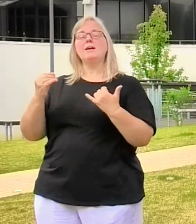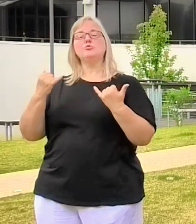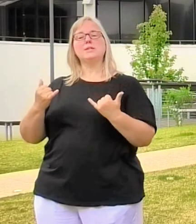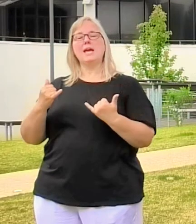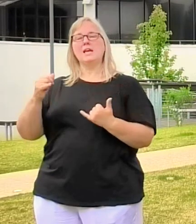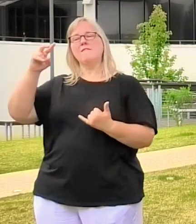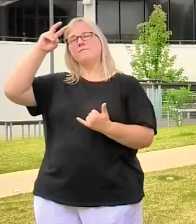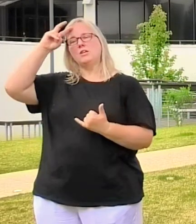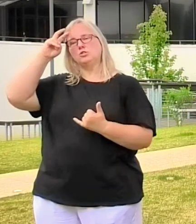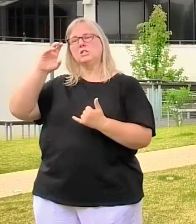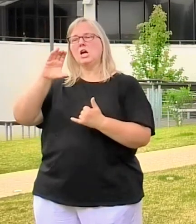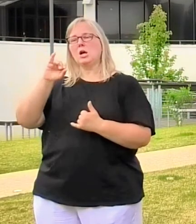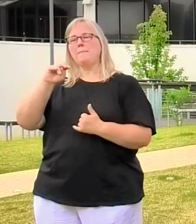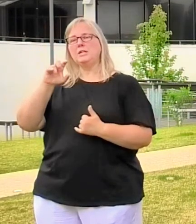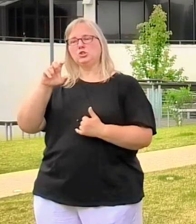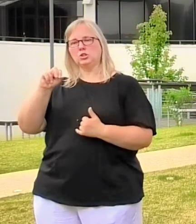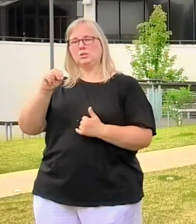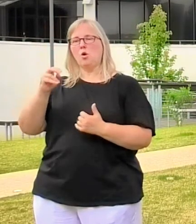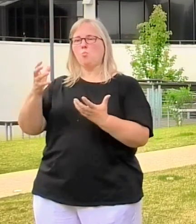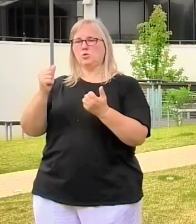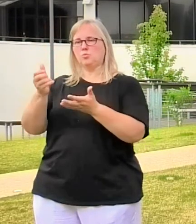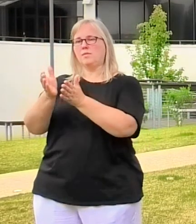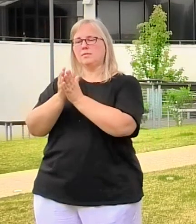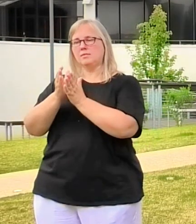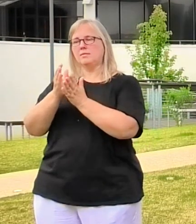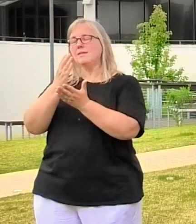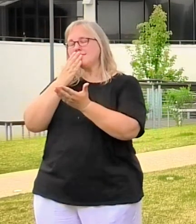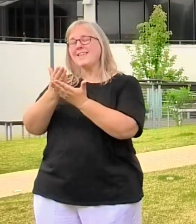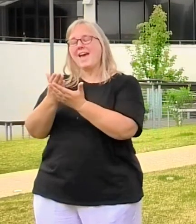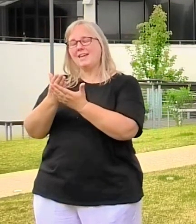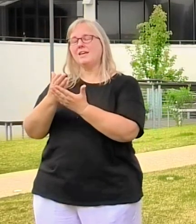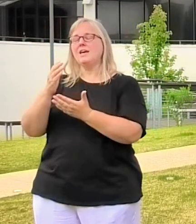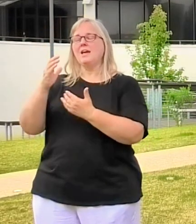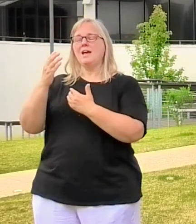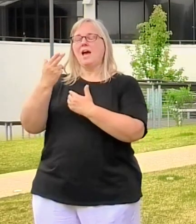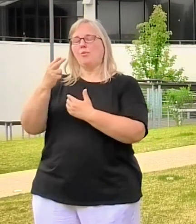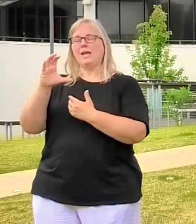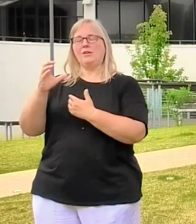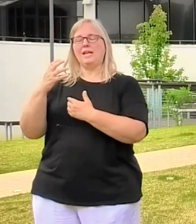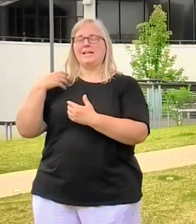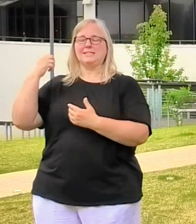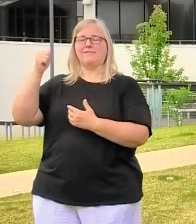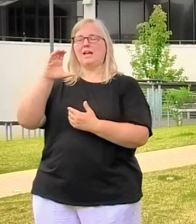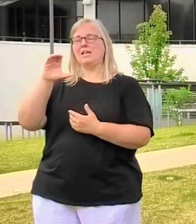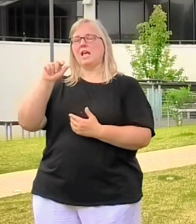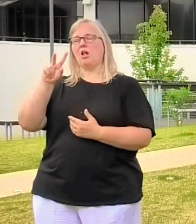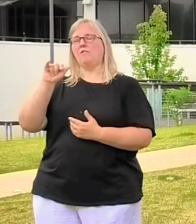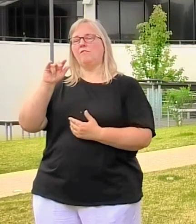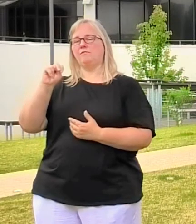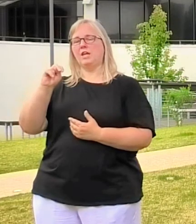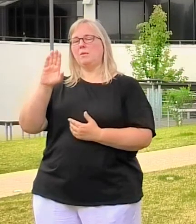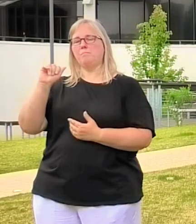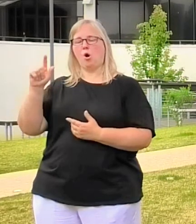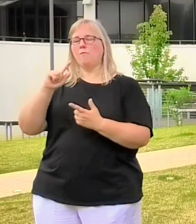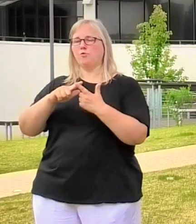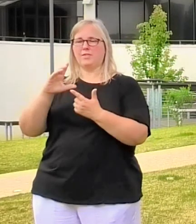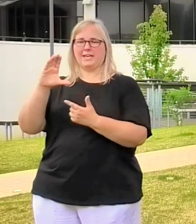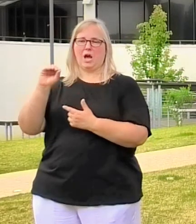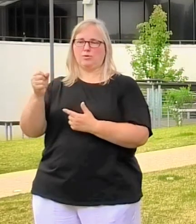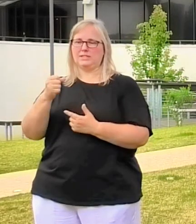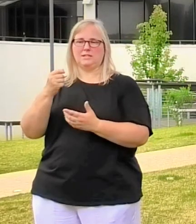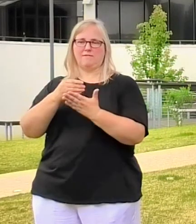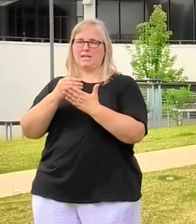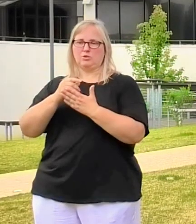Veterans Commission wishes to thank Howard County Executive Calvin Ball for the county's financial commitment to